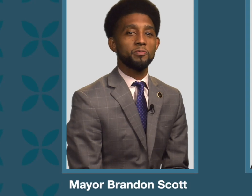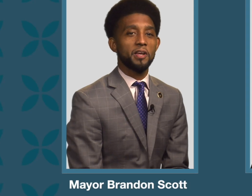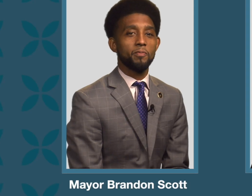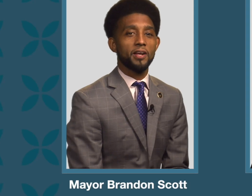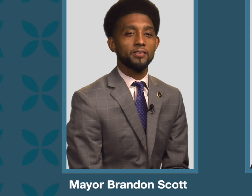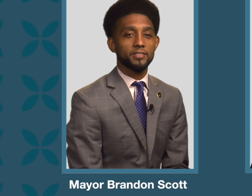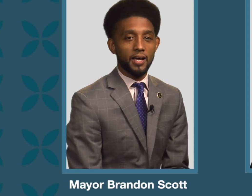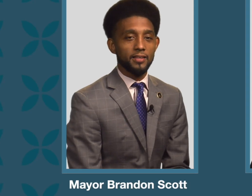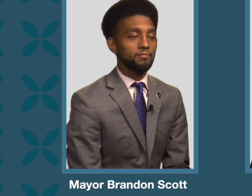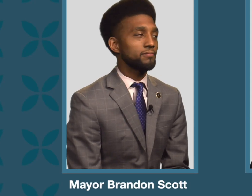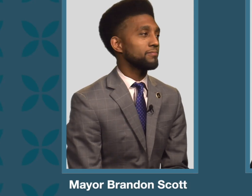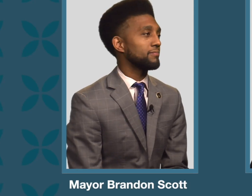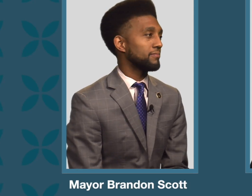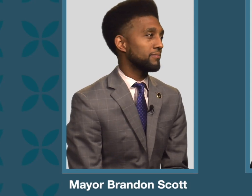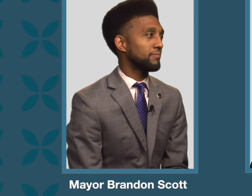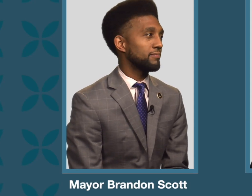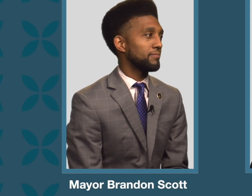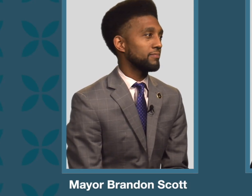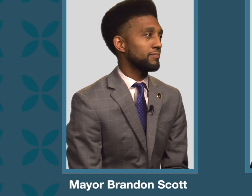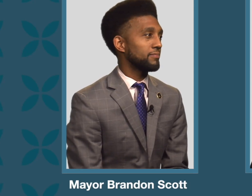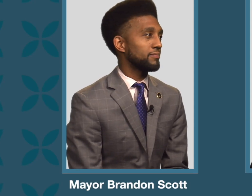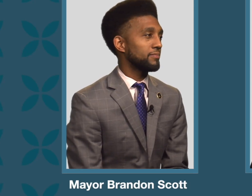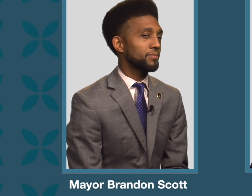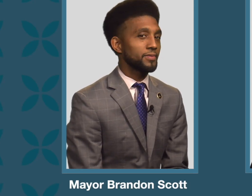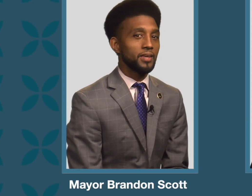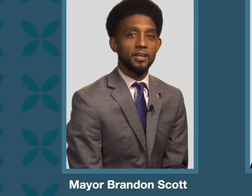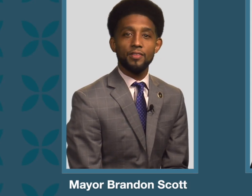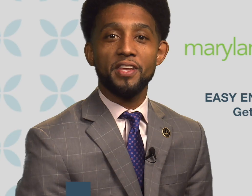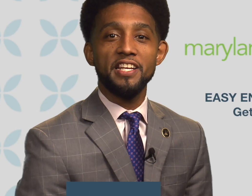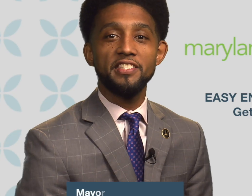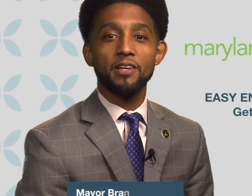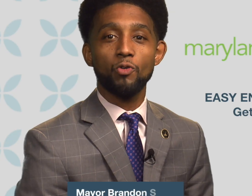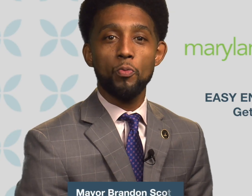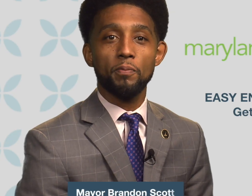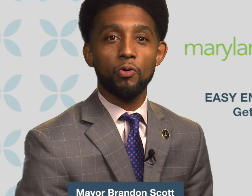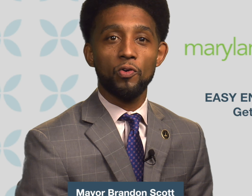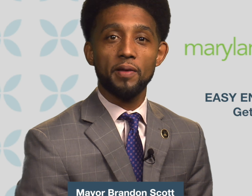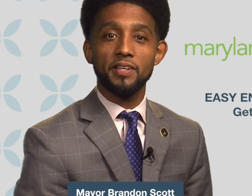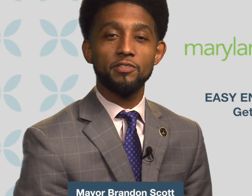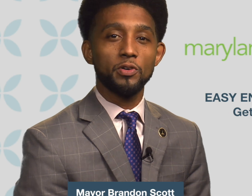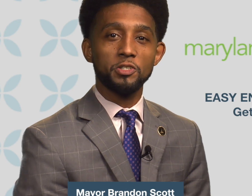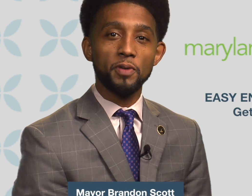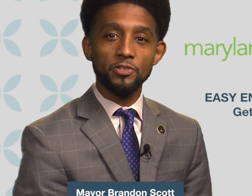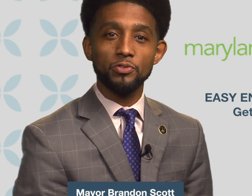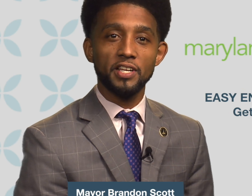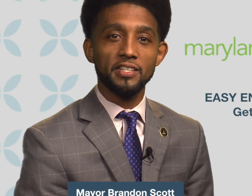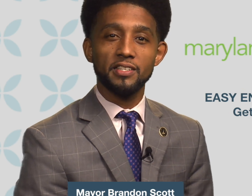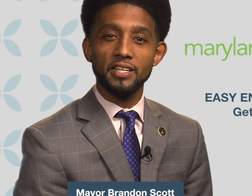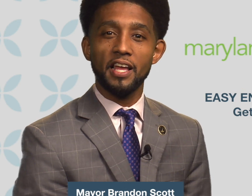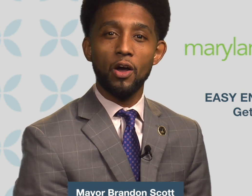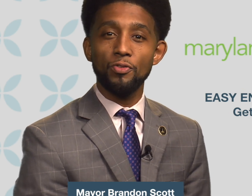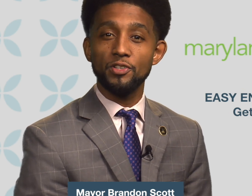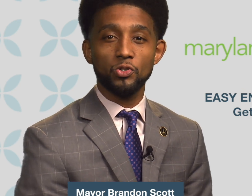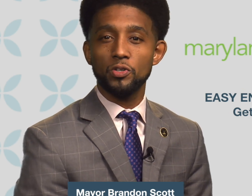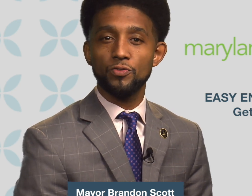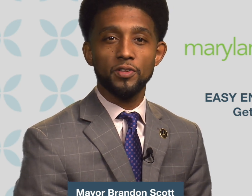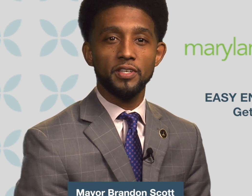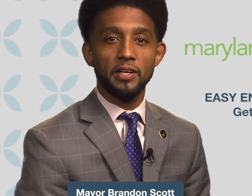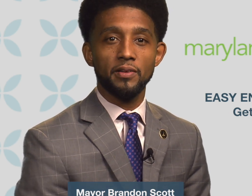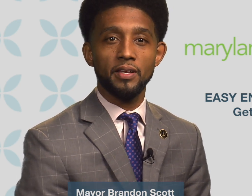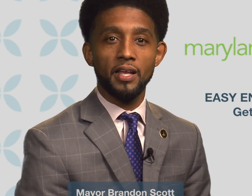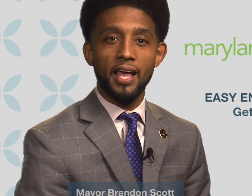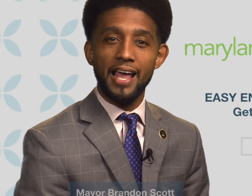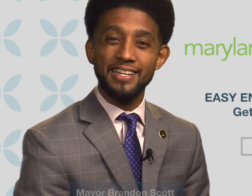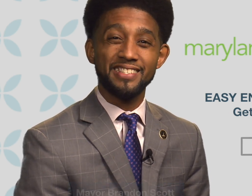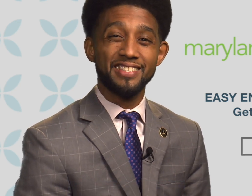Hey Baltimore, it's Mayor Brandon Scott and Health Commissioner Dr. Leticia Jarraza. The Easy Enrollment program gives you a special chance to get health insurance for